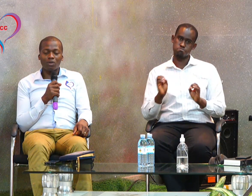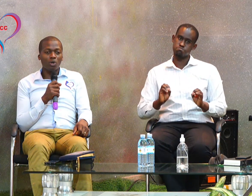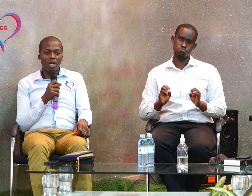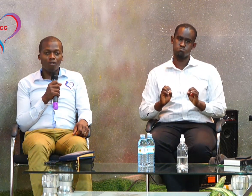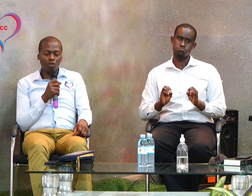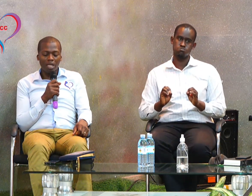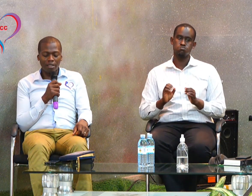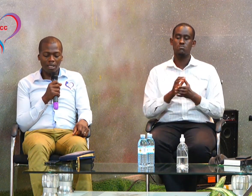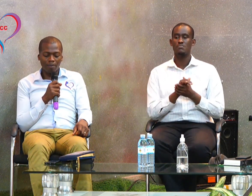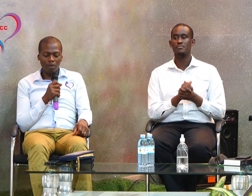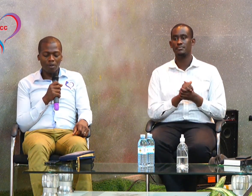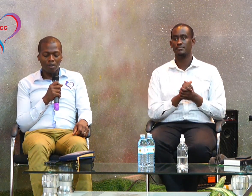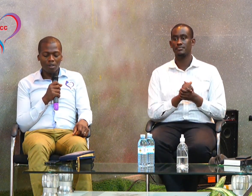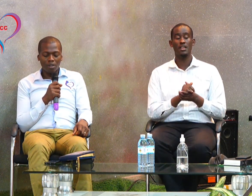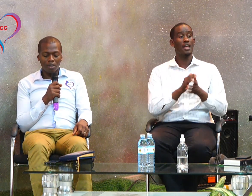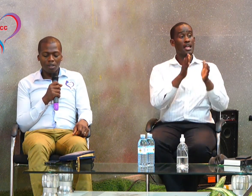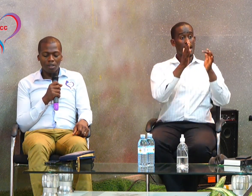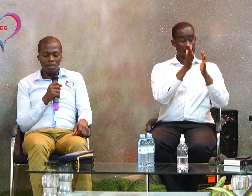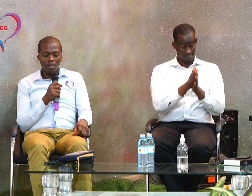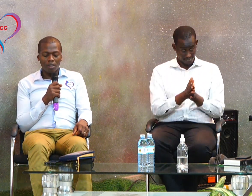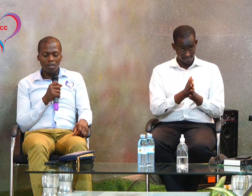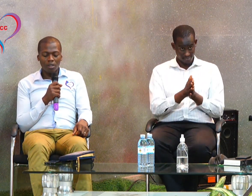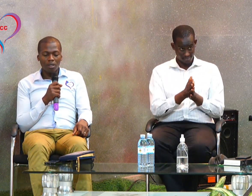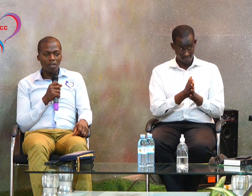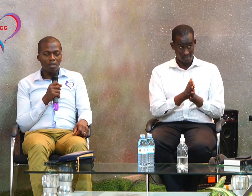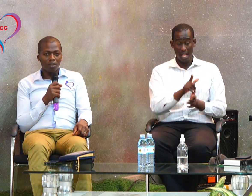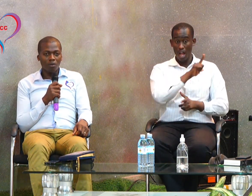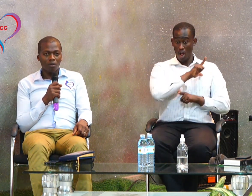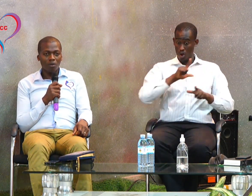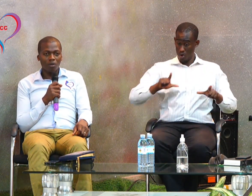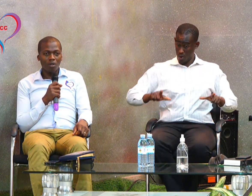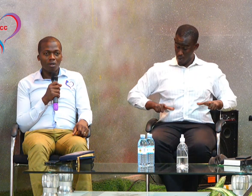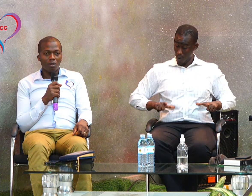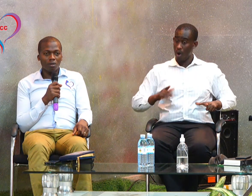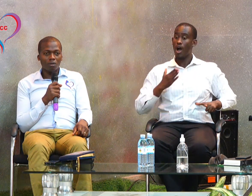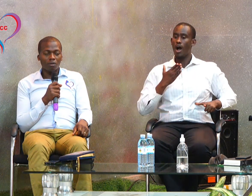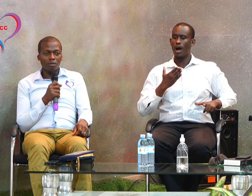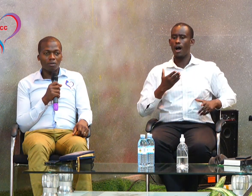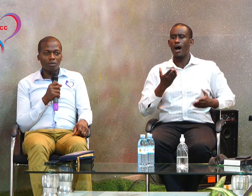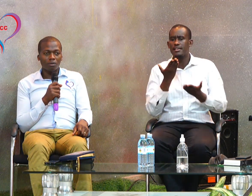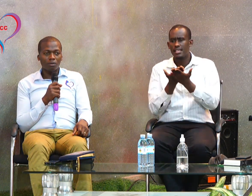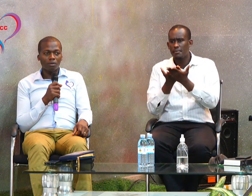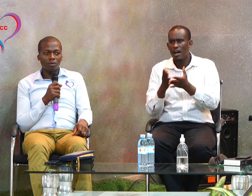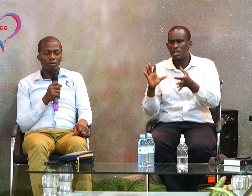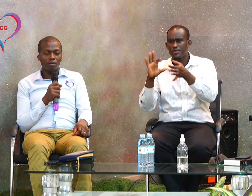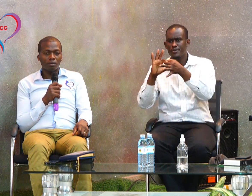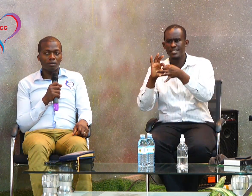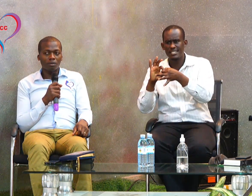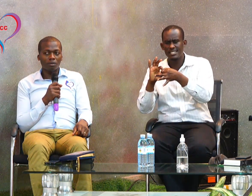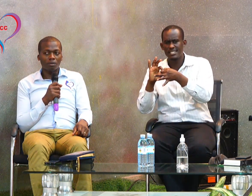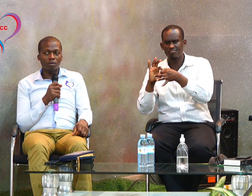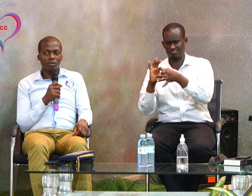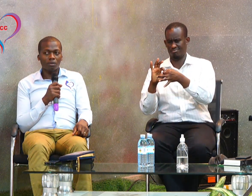says that we all have to be the same. Mukama fe watu sabida tubere mu bumu. Obumute butegeza